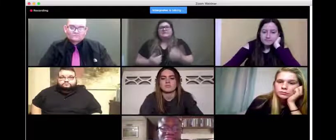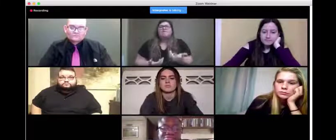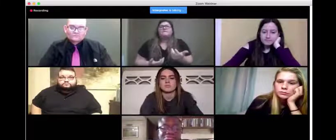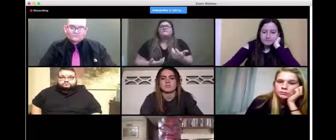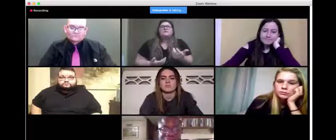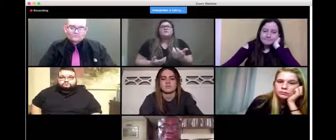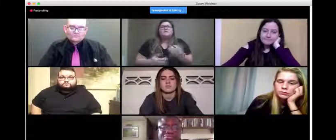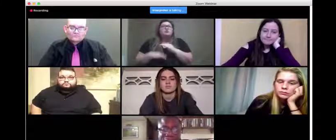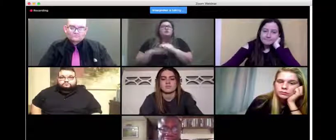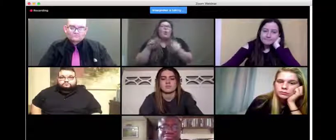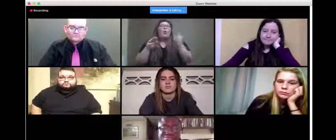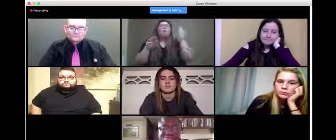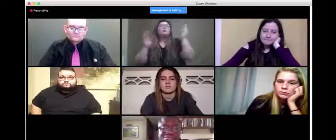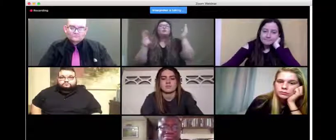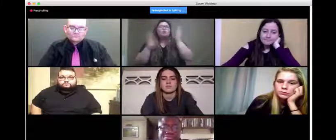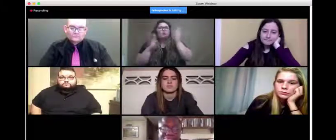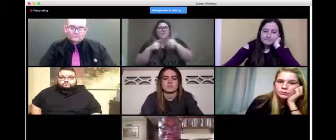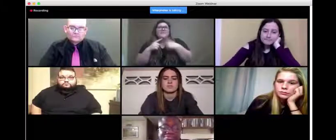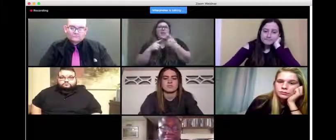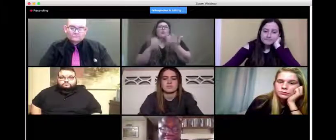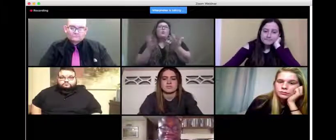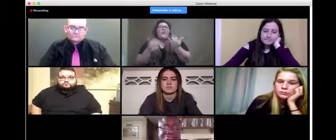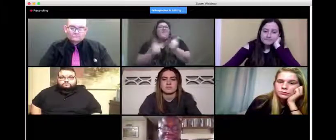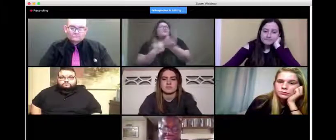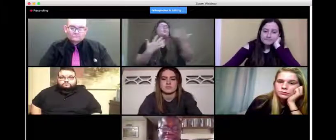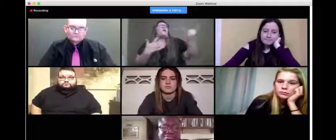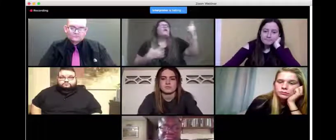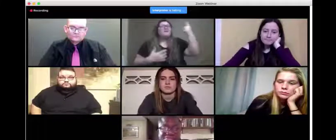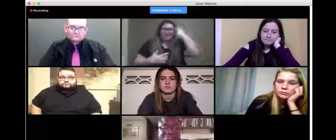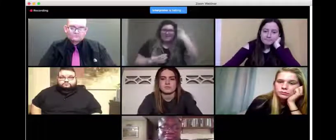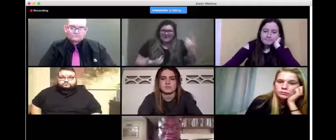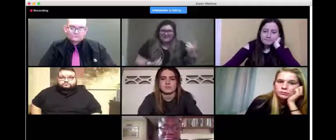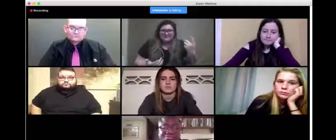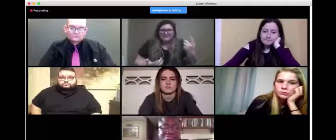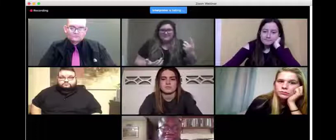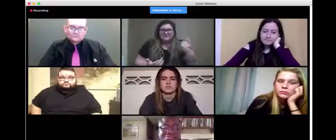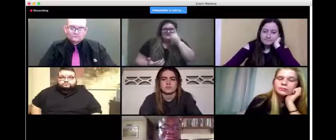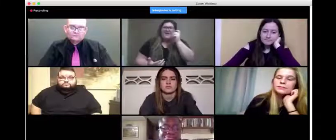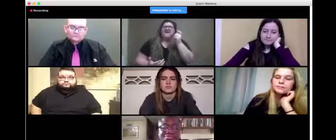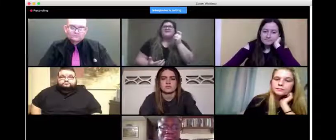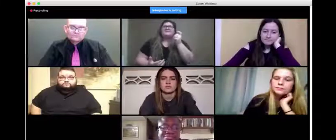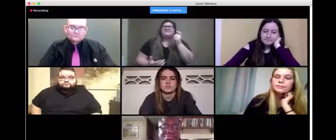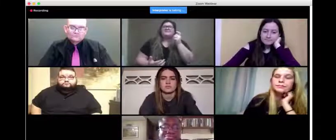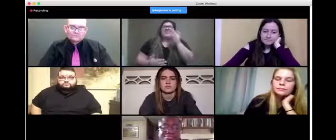they think, because, at the end of the day, you are who you are and you're not them.